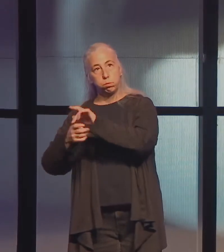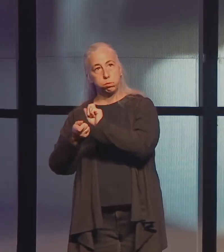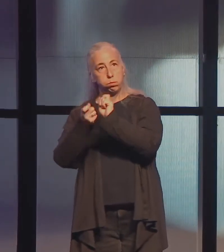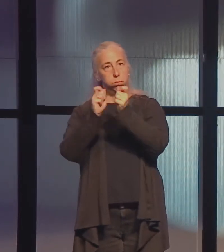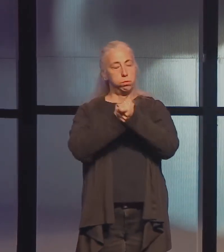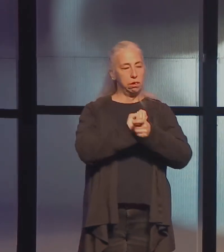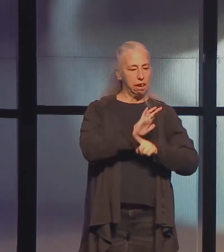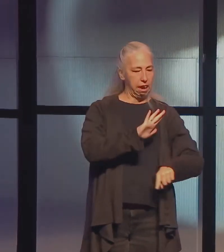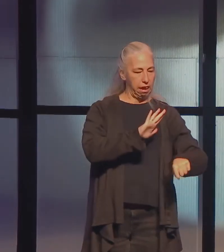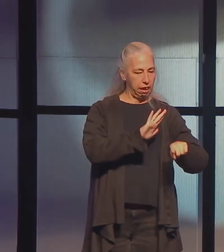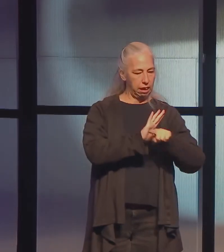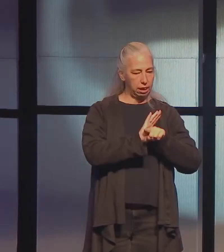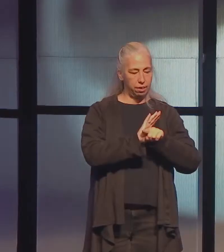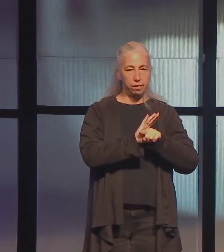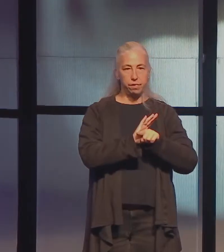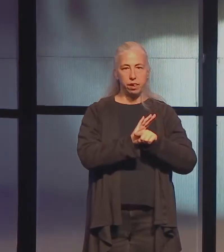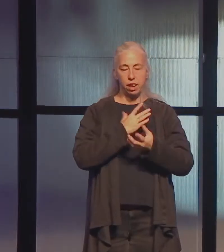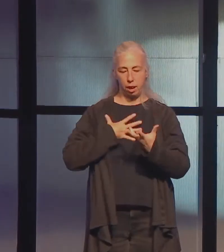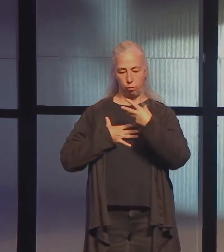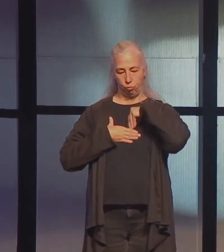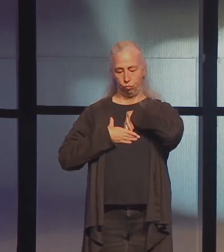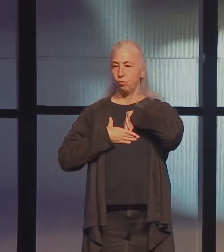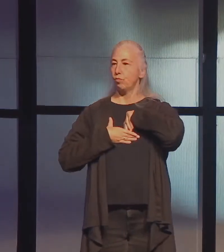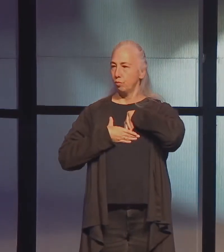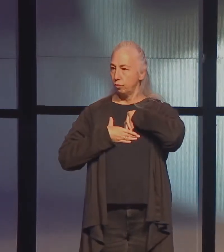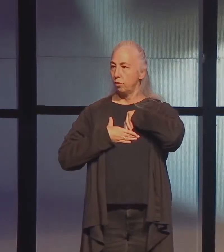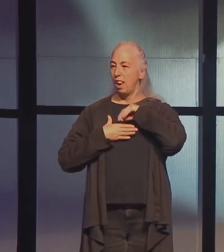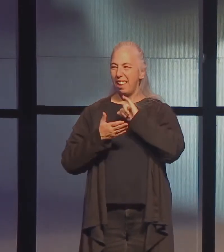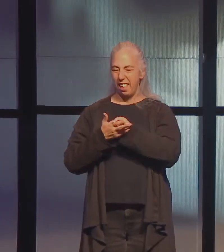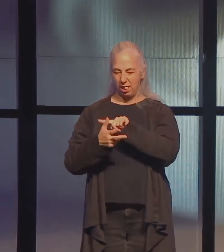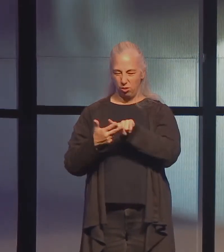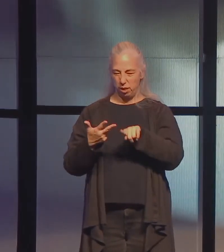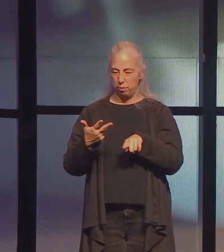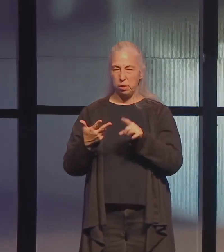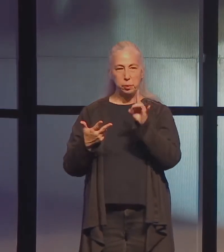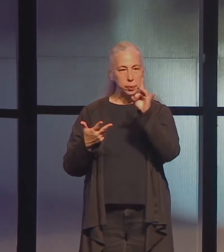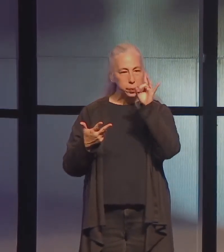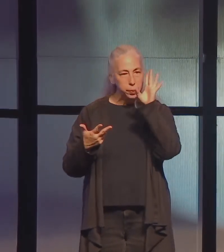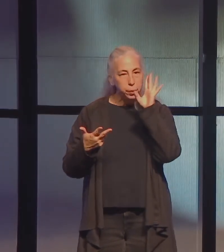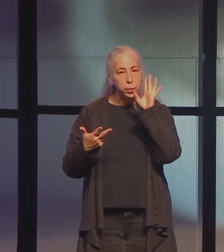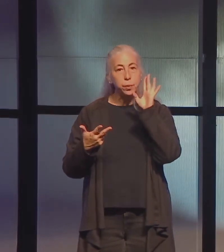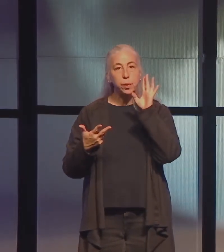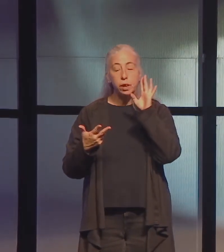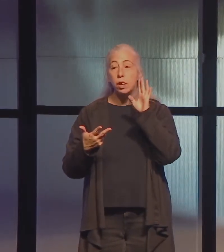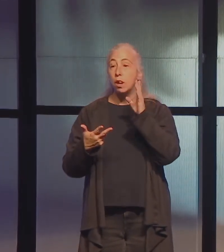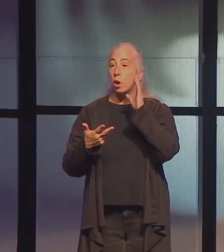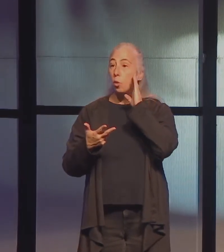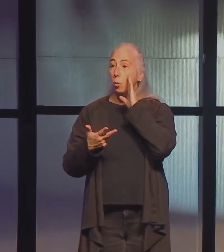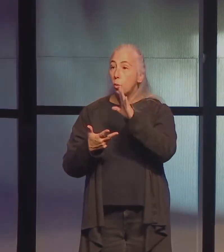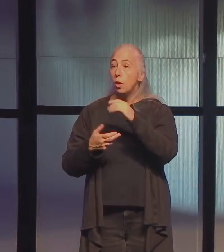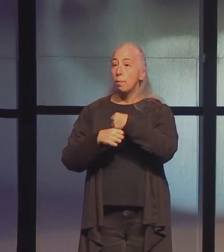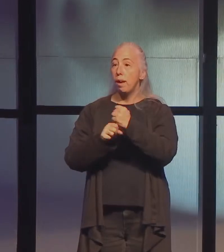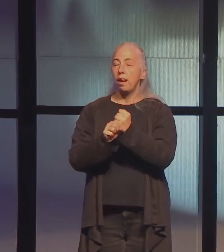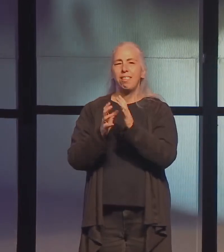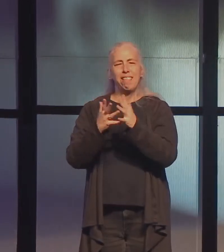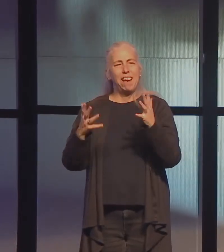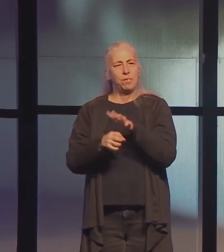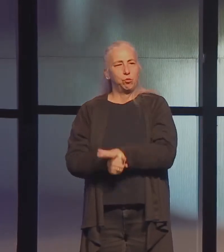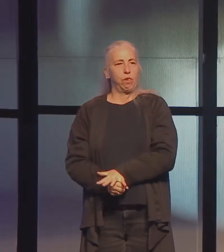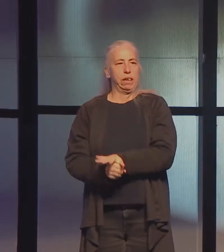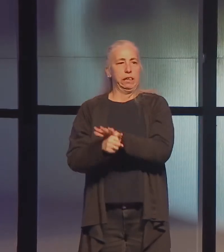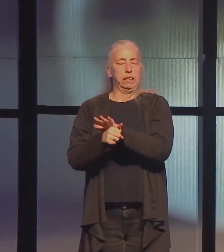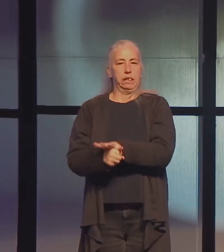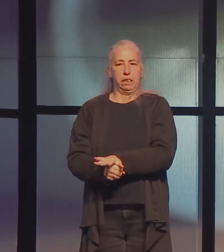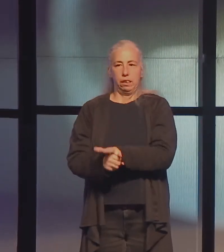just stays there with you. And that triple whammy will create an incredible amount of distress in our